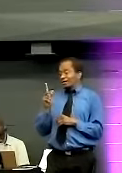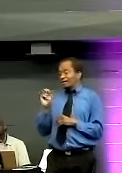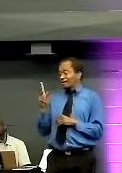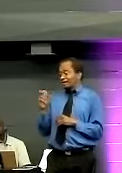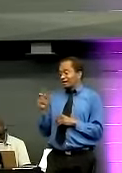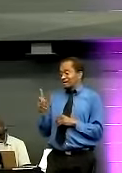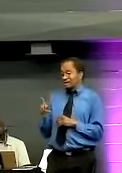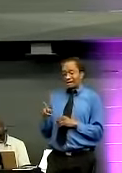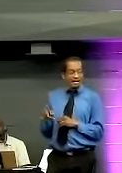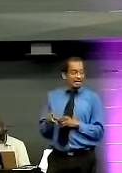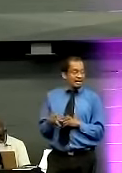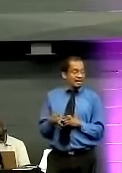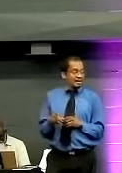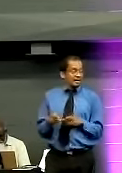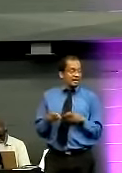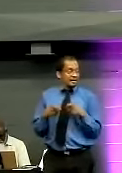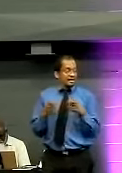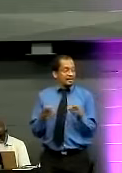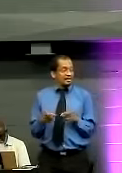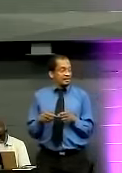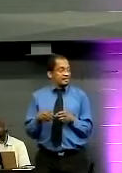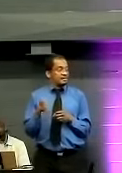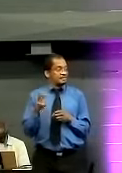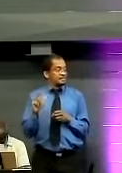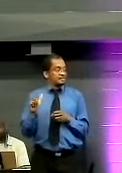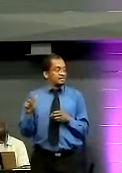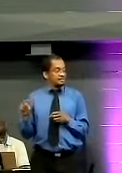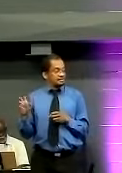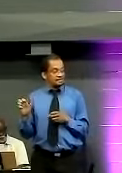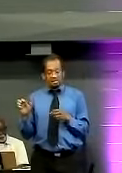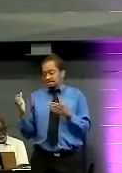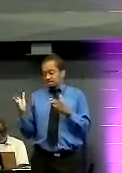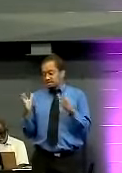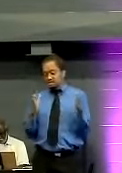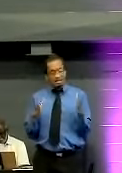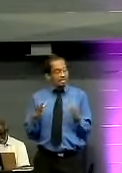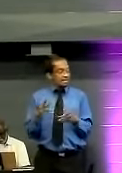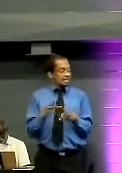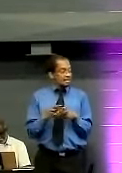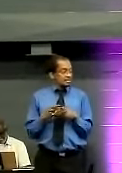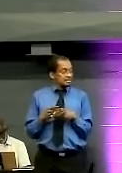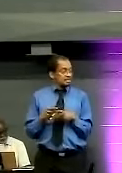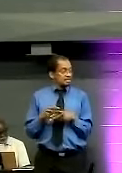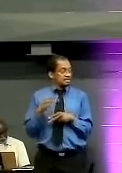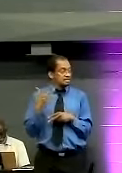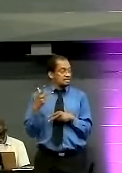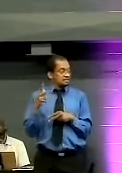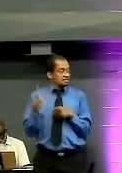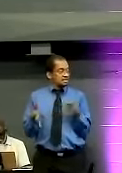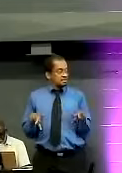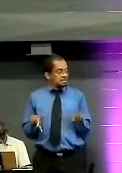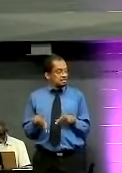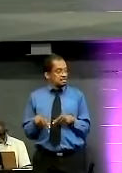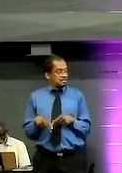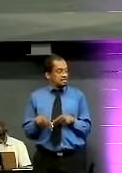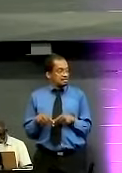All right. Let's give Pastor Walker a hand. He keep me straight. Amen. Okay, three people gave you a hand. That means they gonna fuss at you